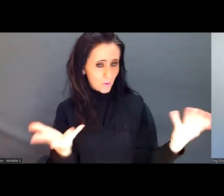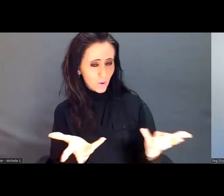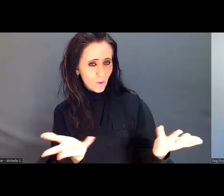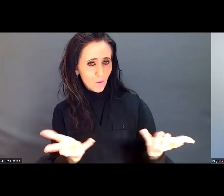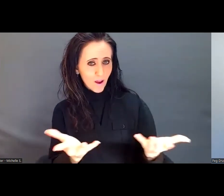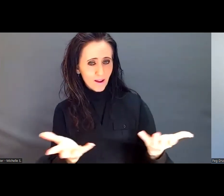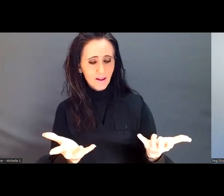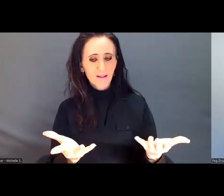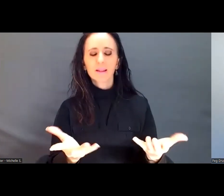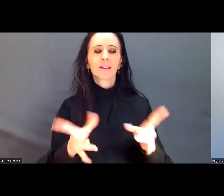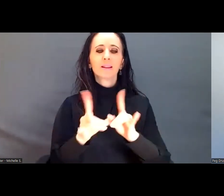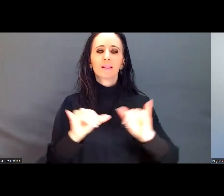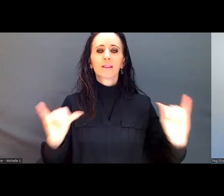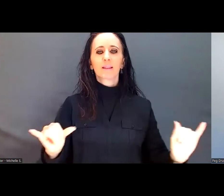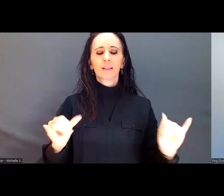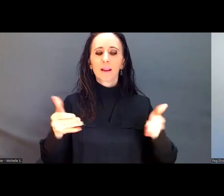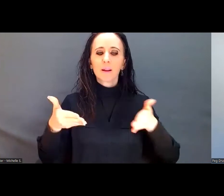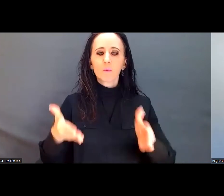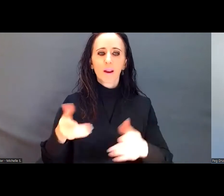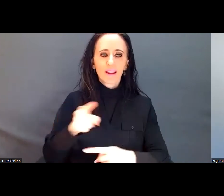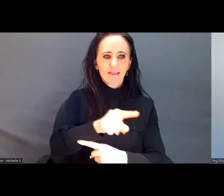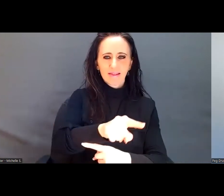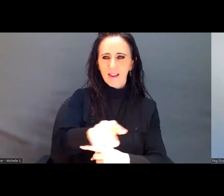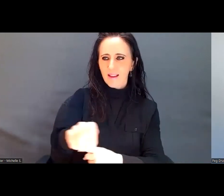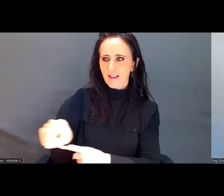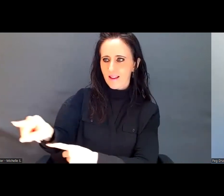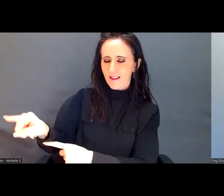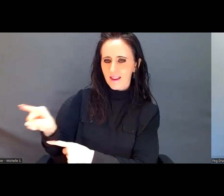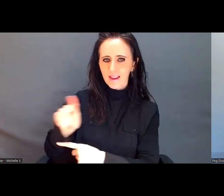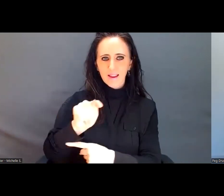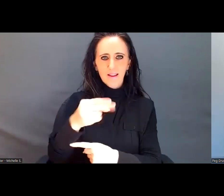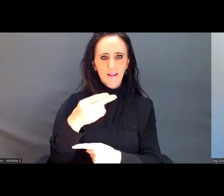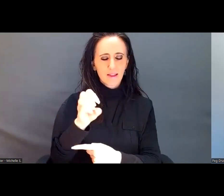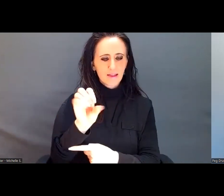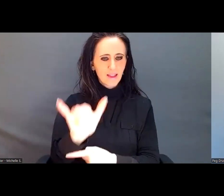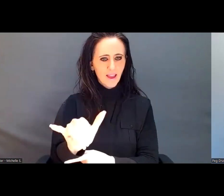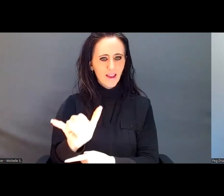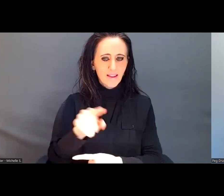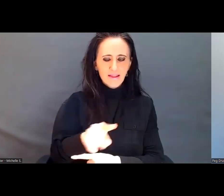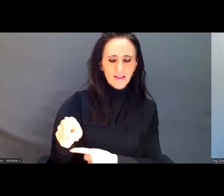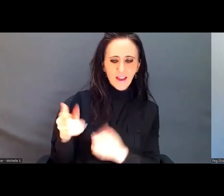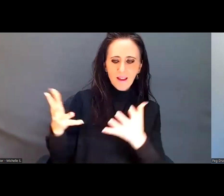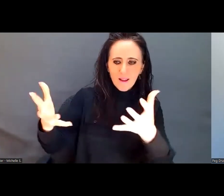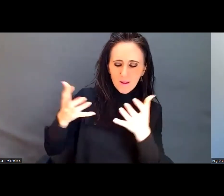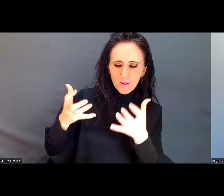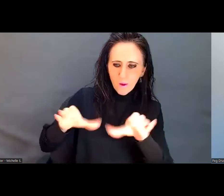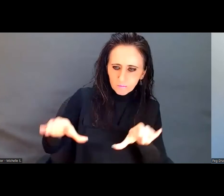they. We're writing in the word they there, as they would like to be